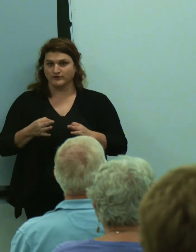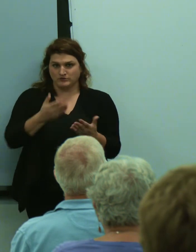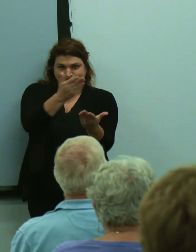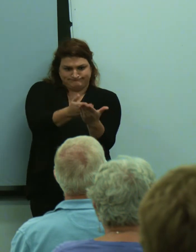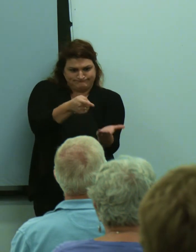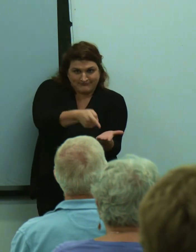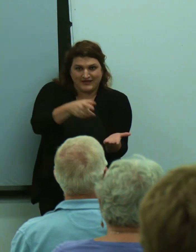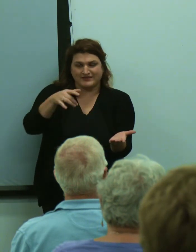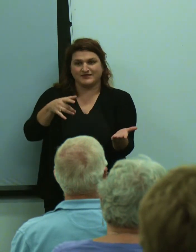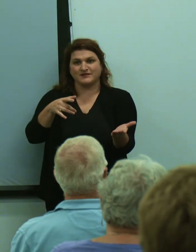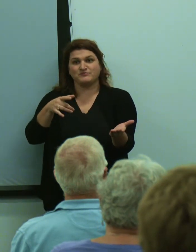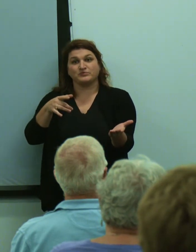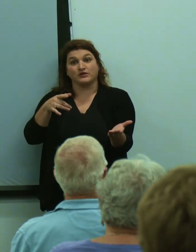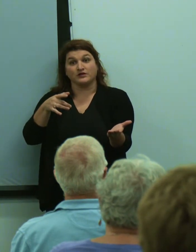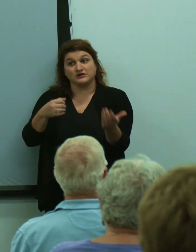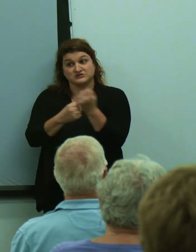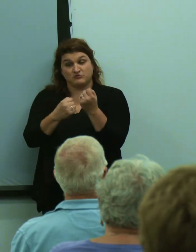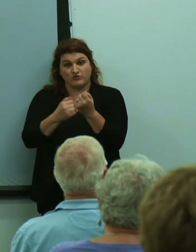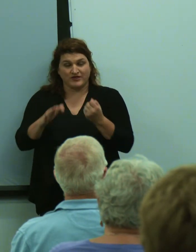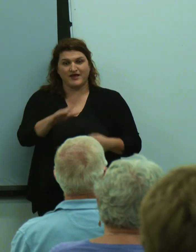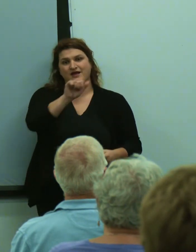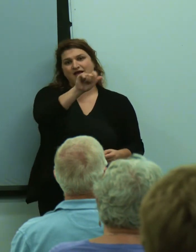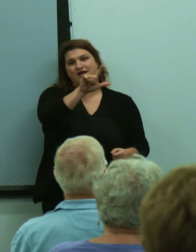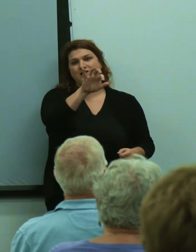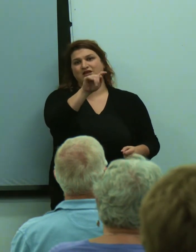doctrine: Alito, Thomas, and Gorsuch.